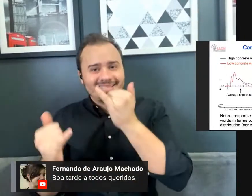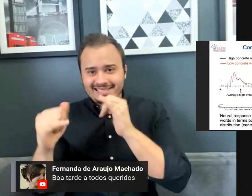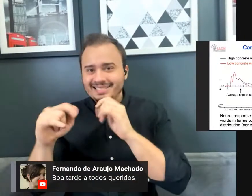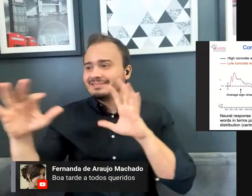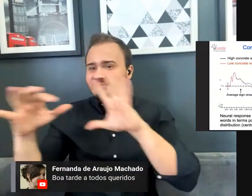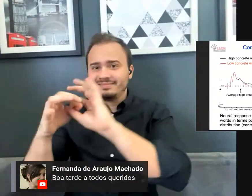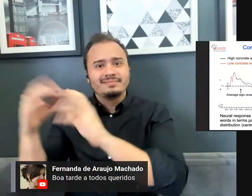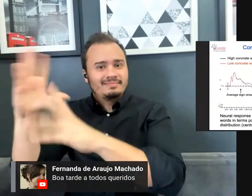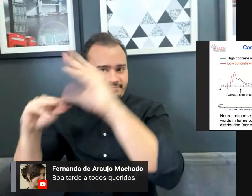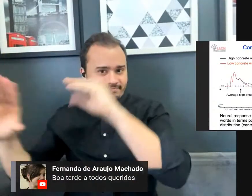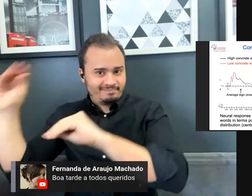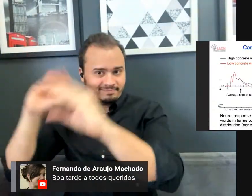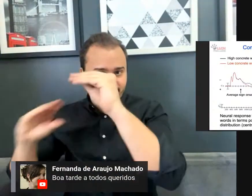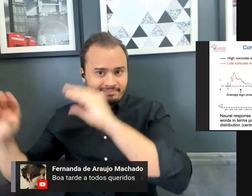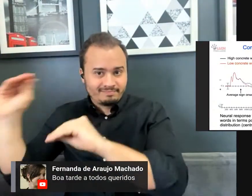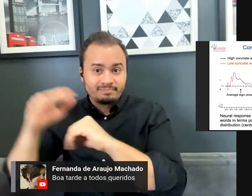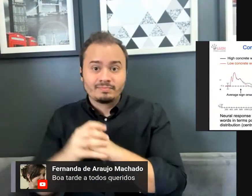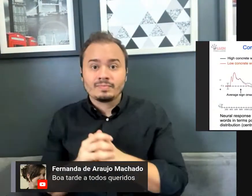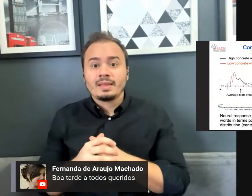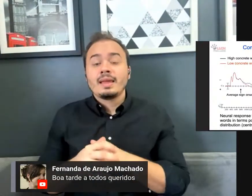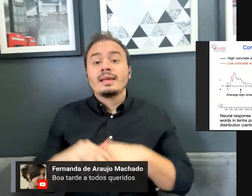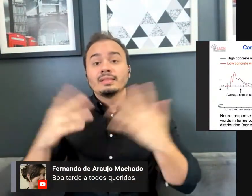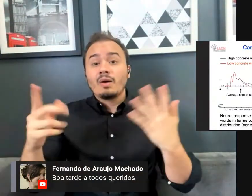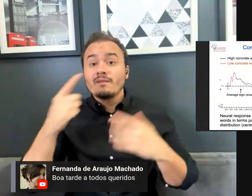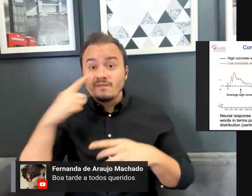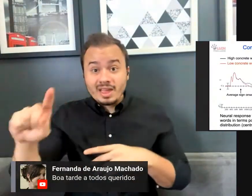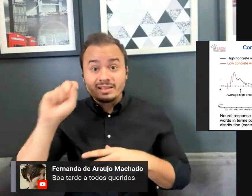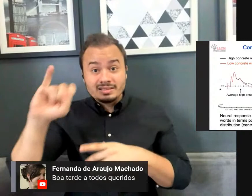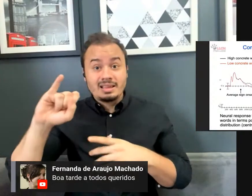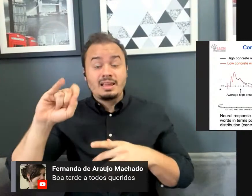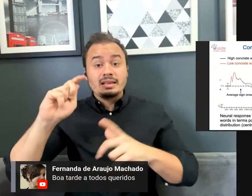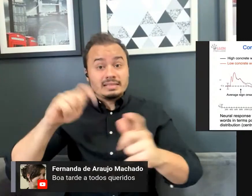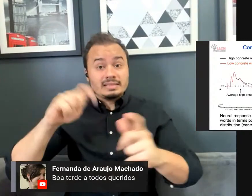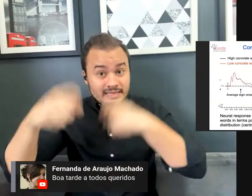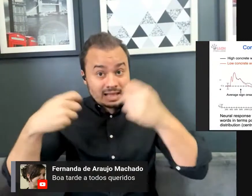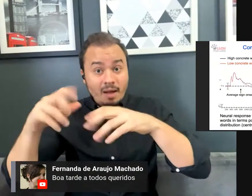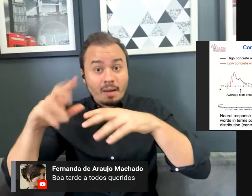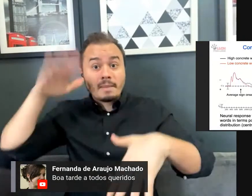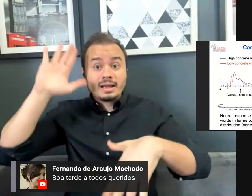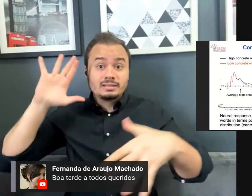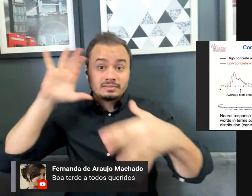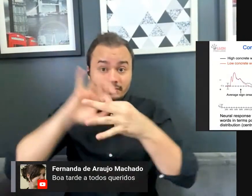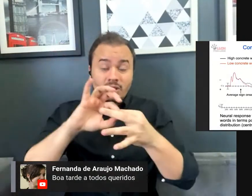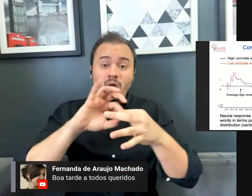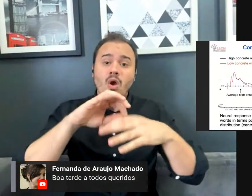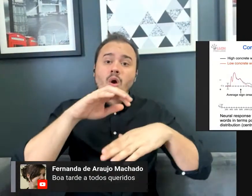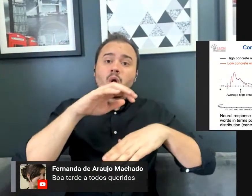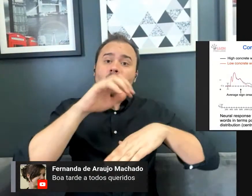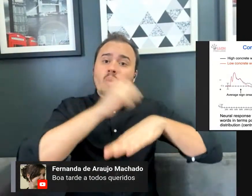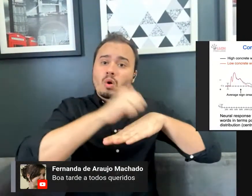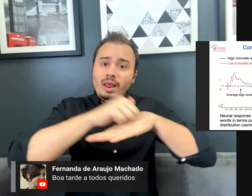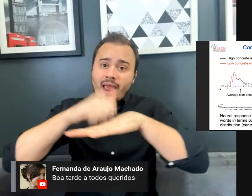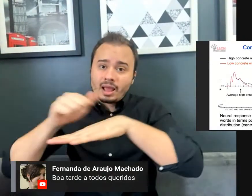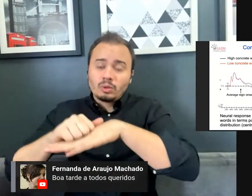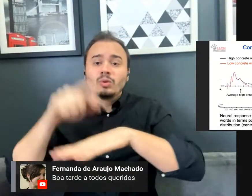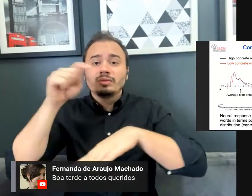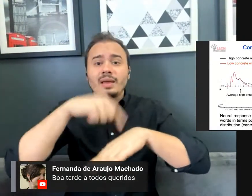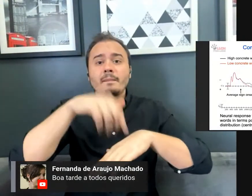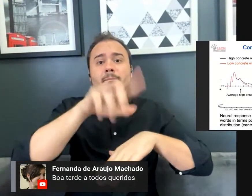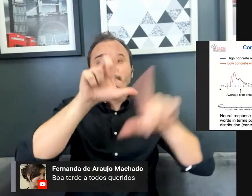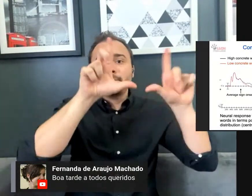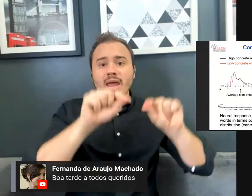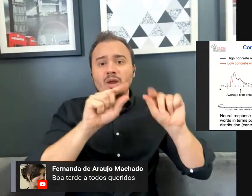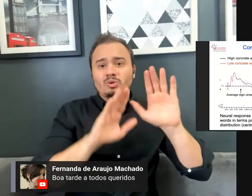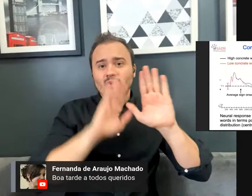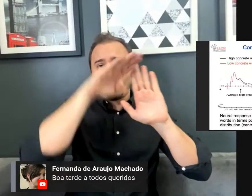that more concrete items have a larger negativity than less concrete or more abstract items. You can see